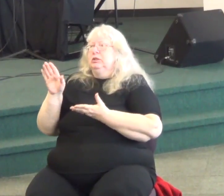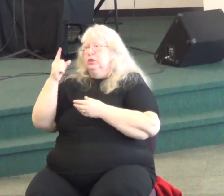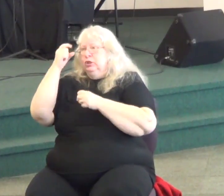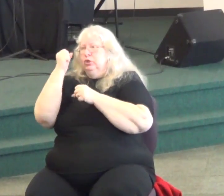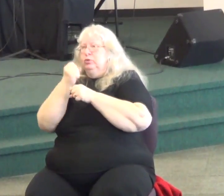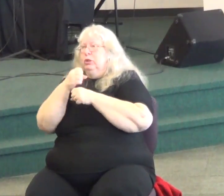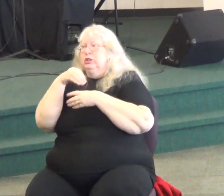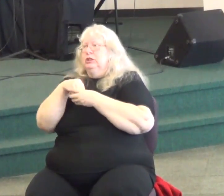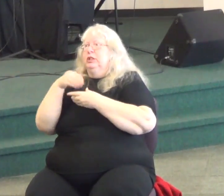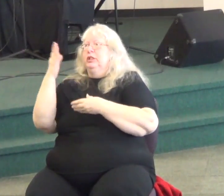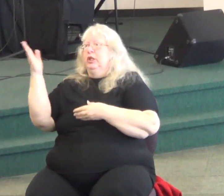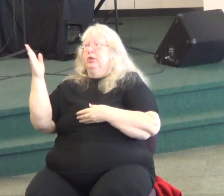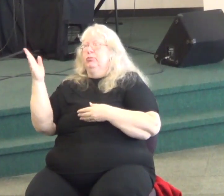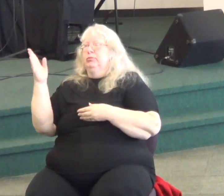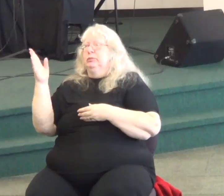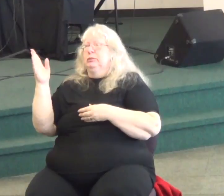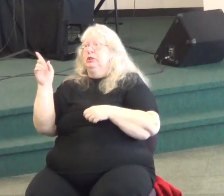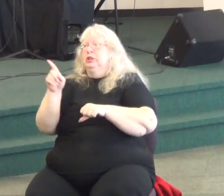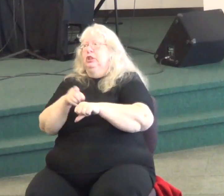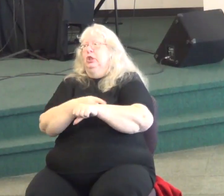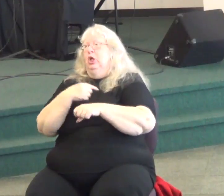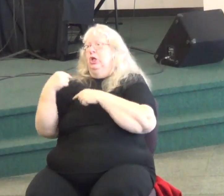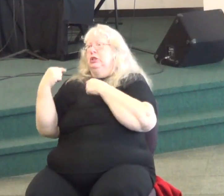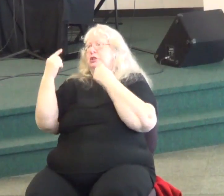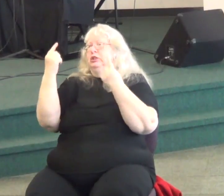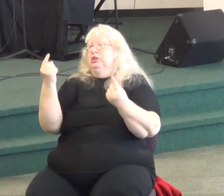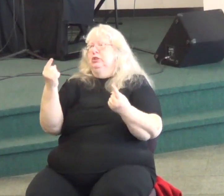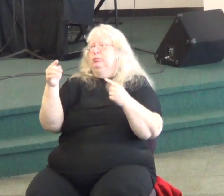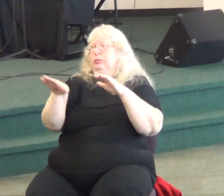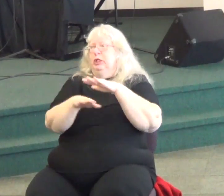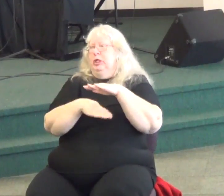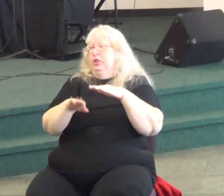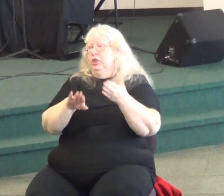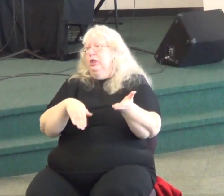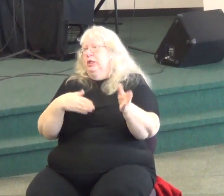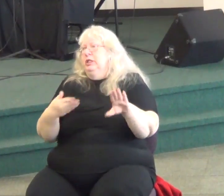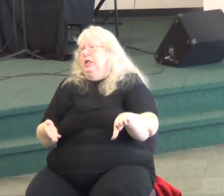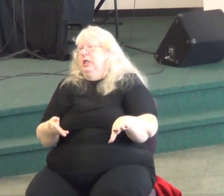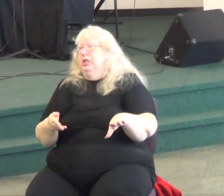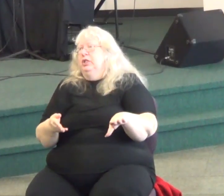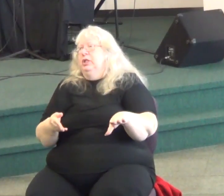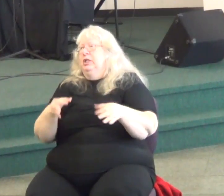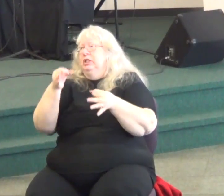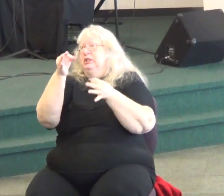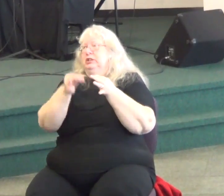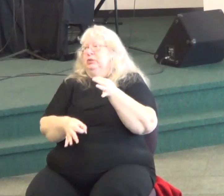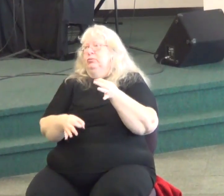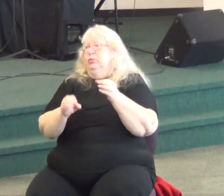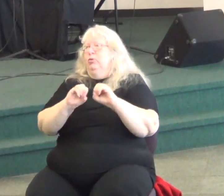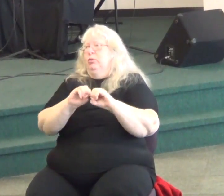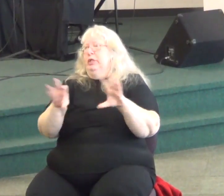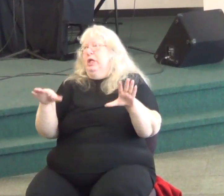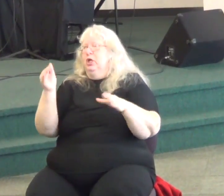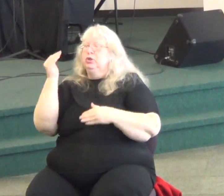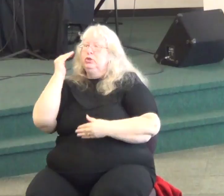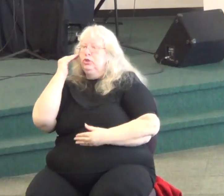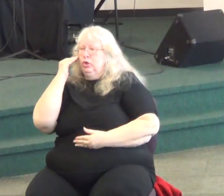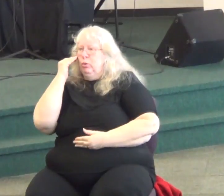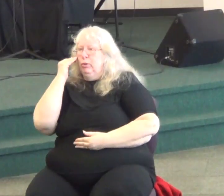been under the death sentence. Without knowing it. Church, without Jesus, we're dead